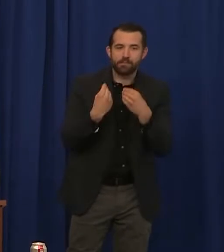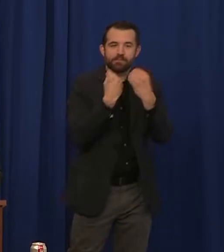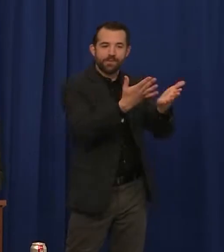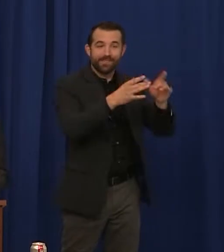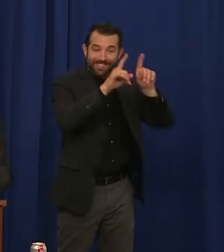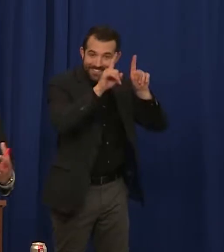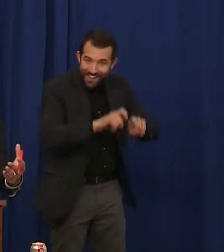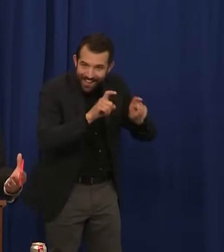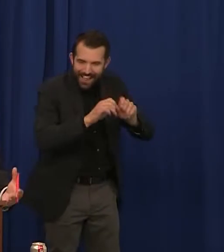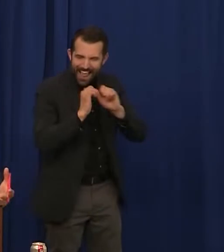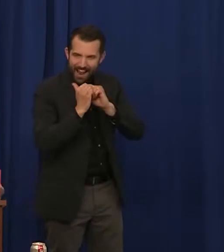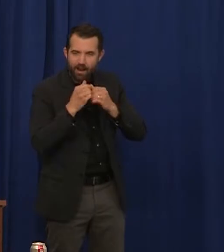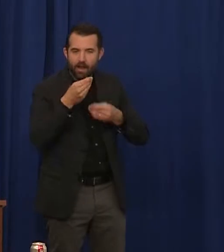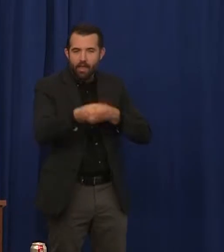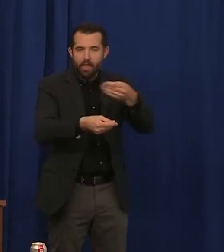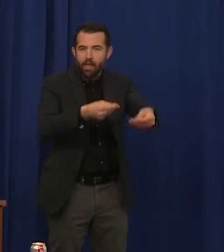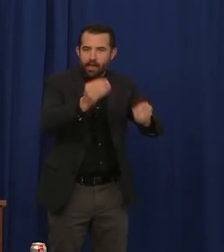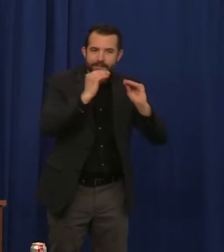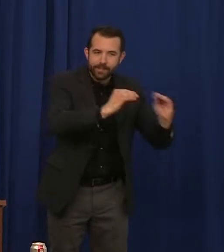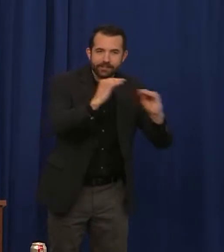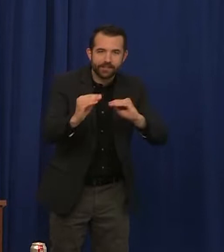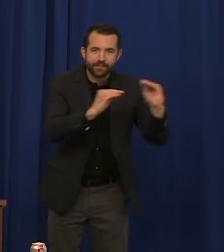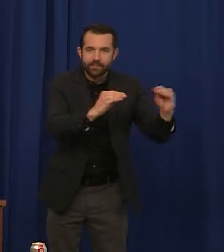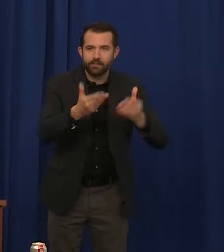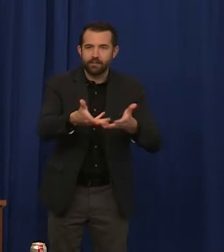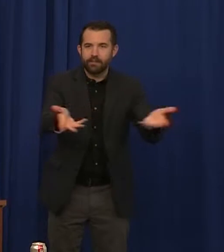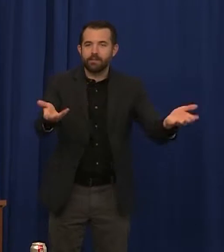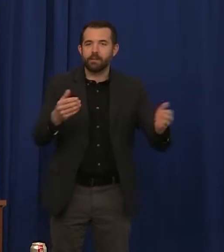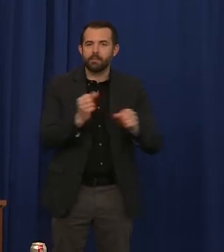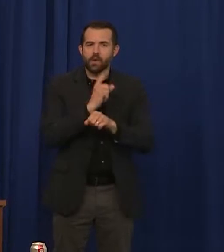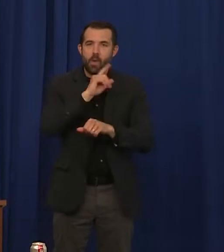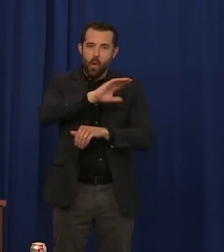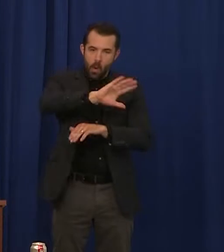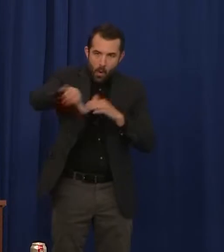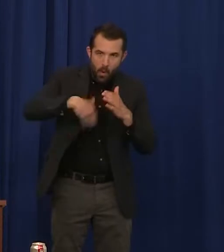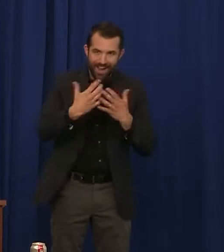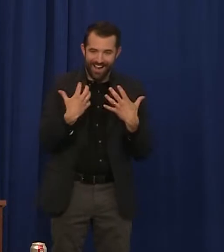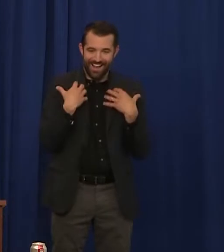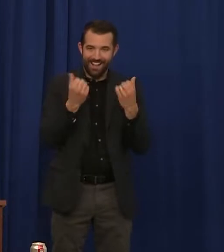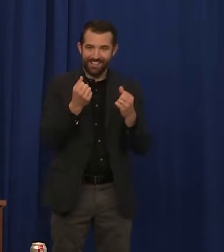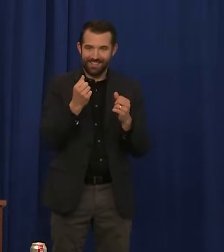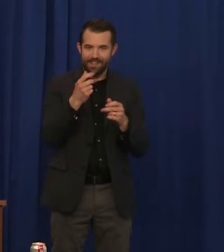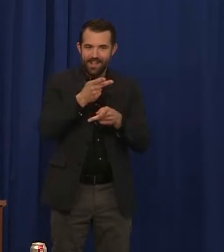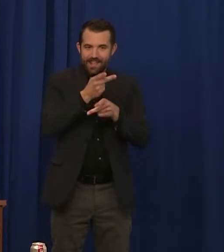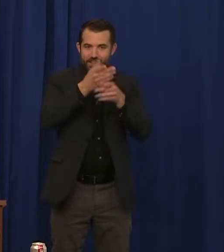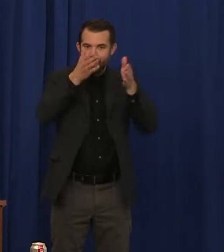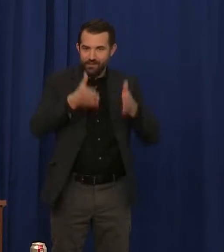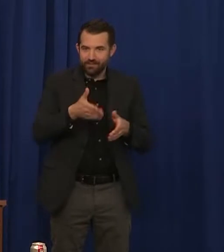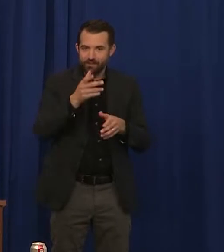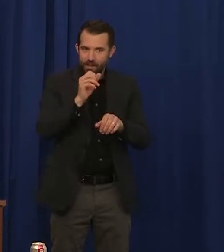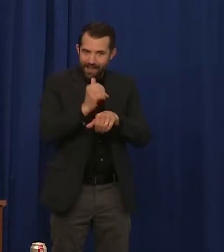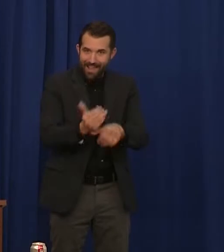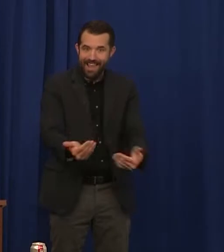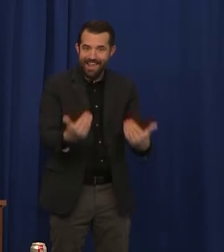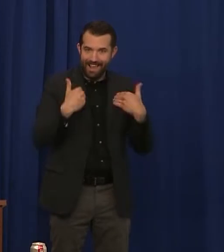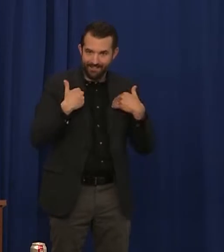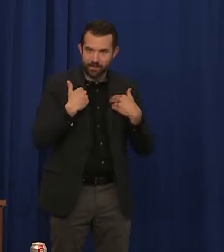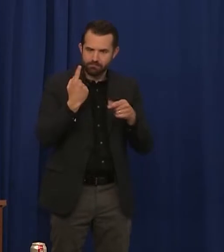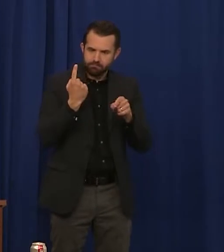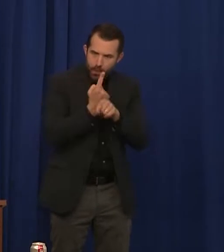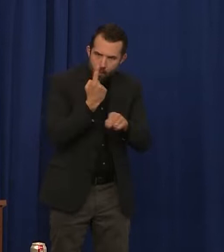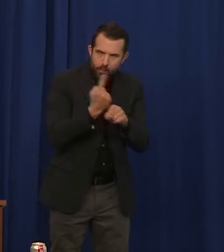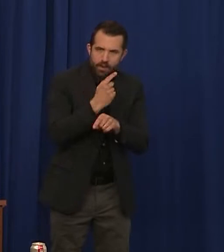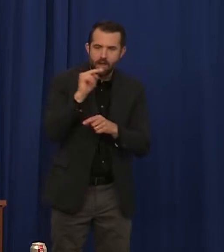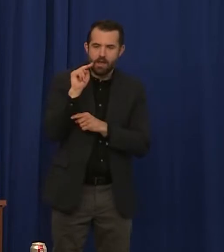National Guard of both the Air National Guard and the Army National Guard to train the men and women of the Guard to go out across